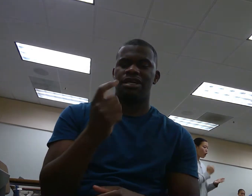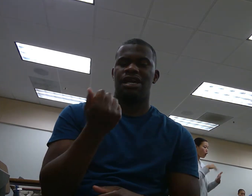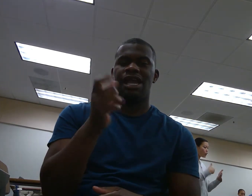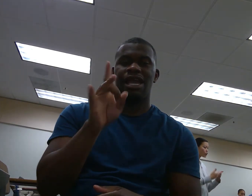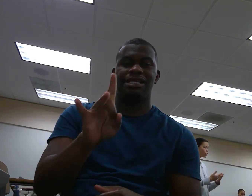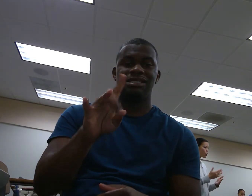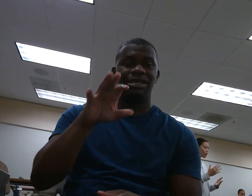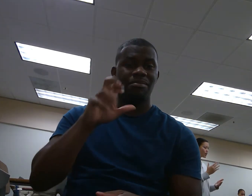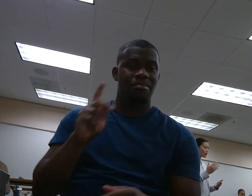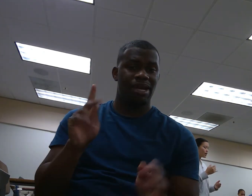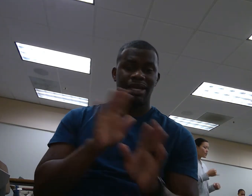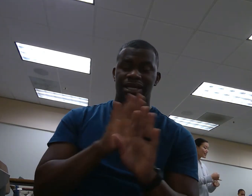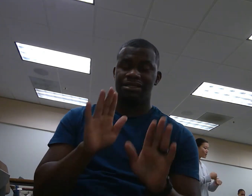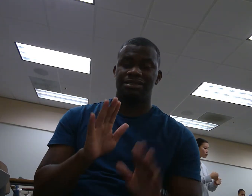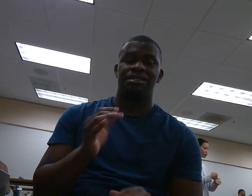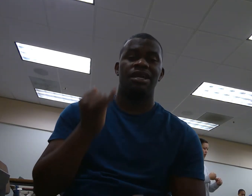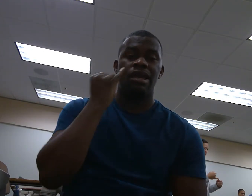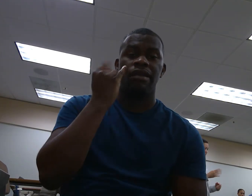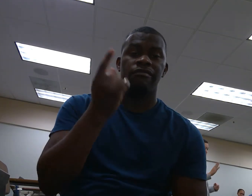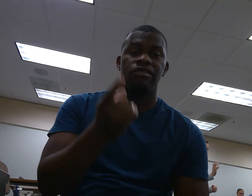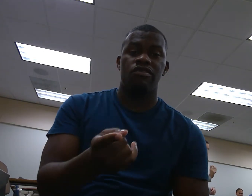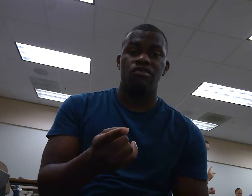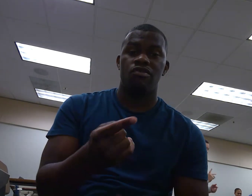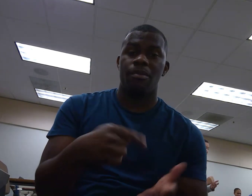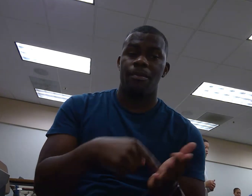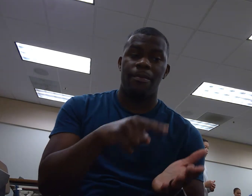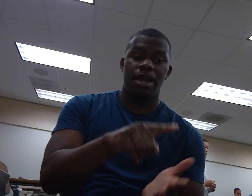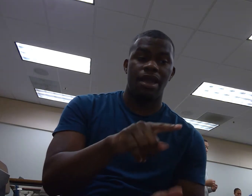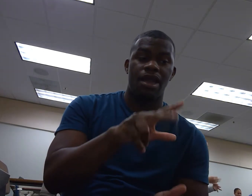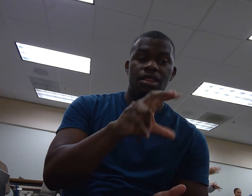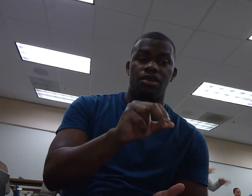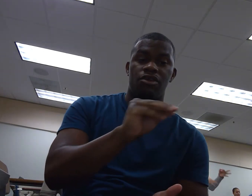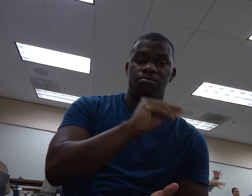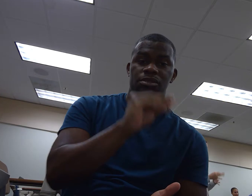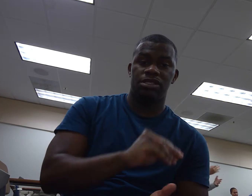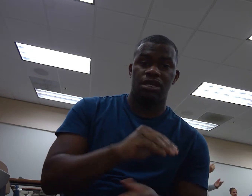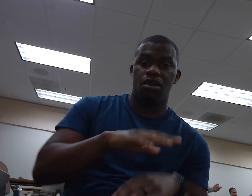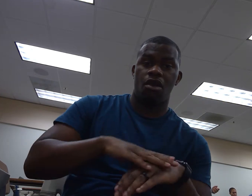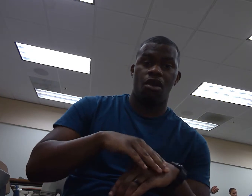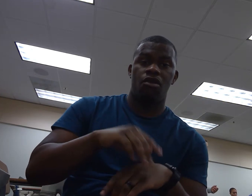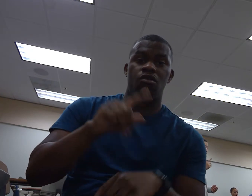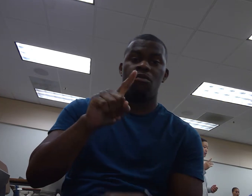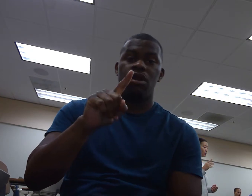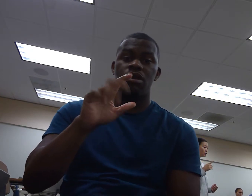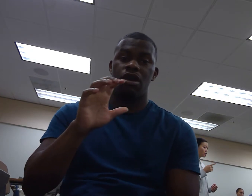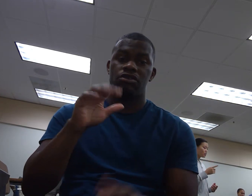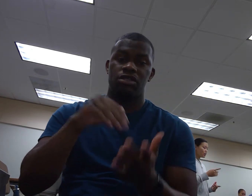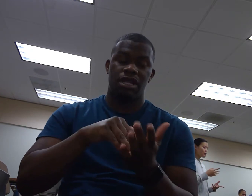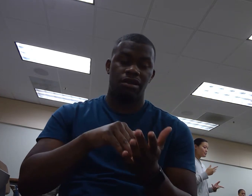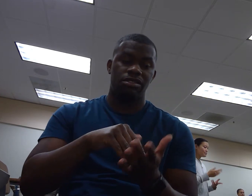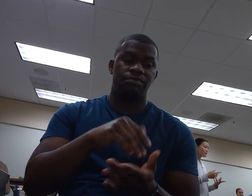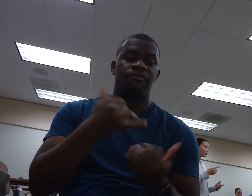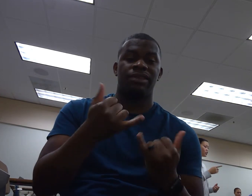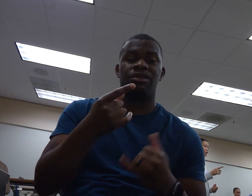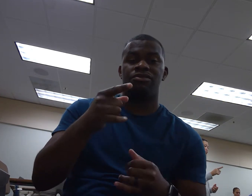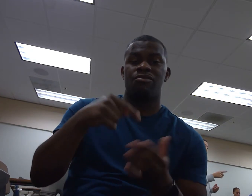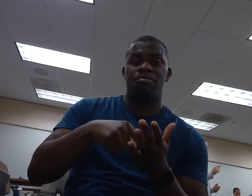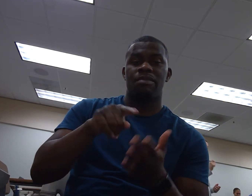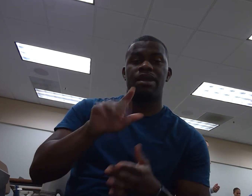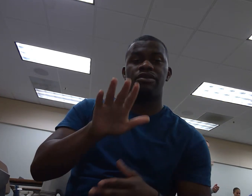year, instead of paying, say, 30% on $100,000, you're now going to pay your taxes on $100,000 minus $18,000.